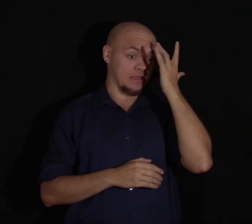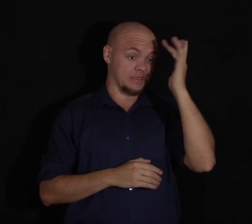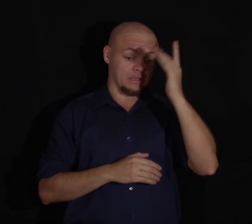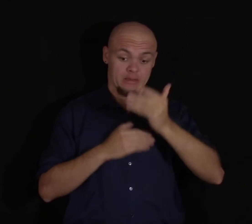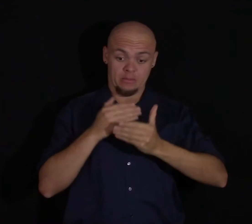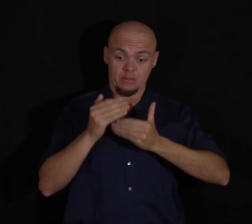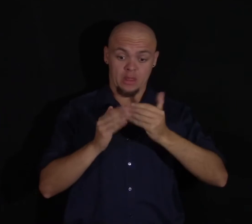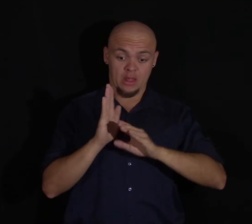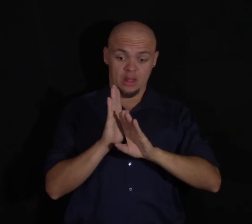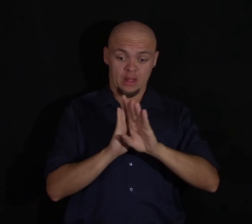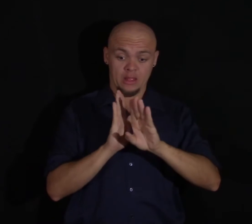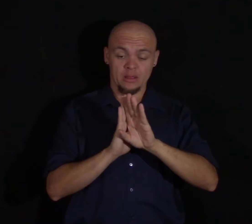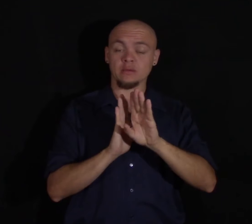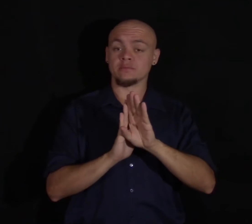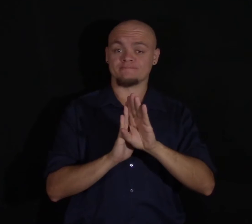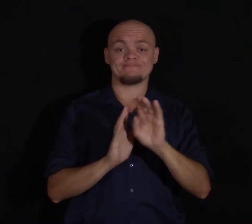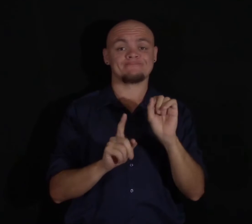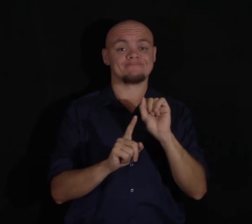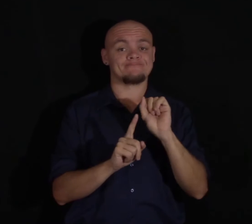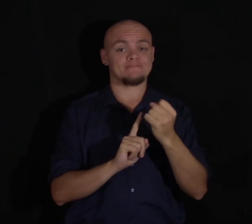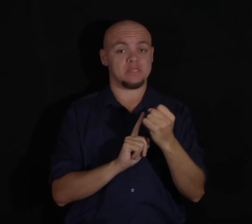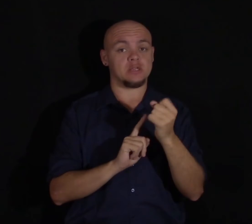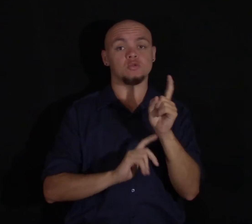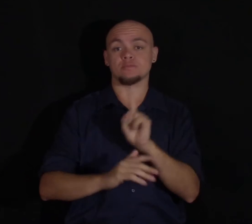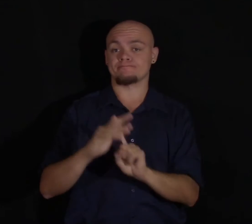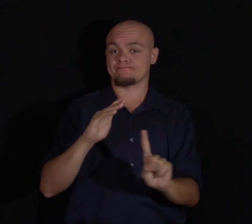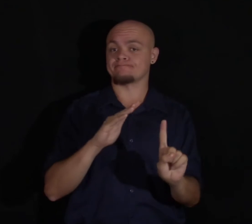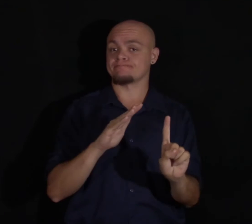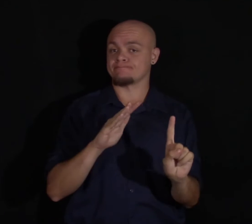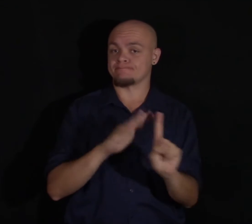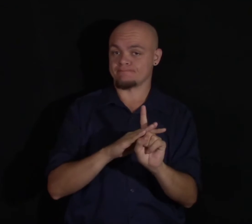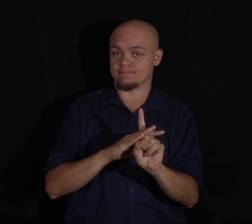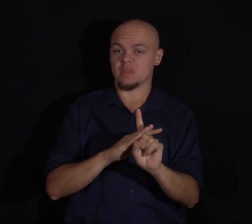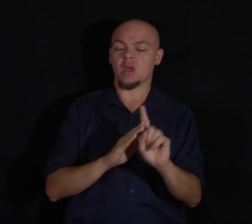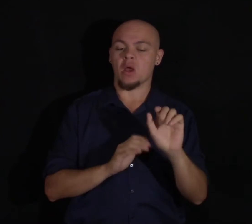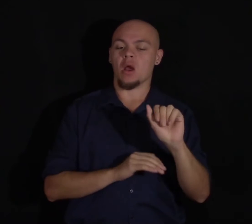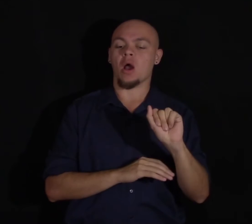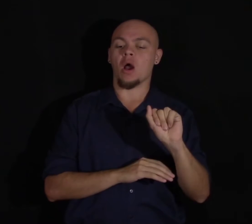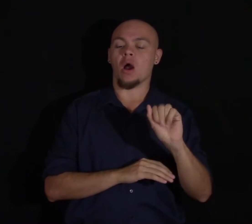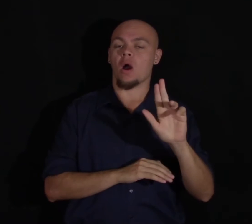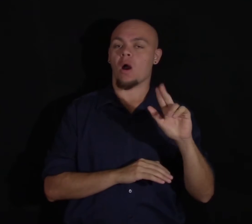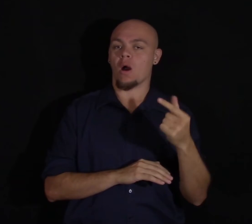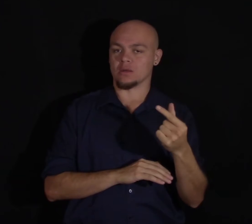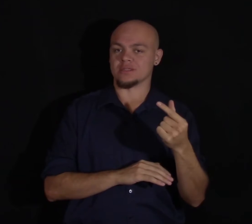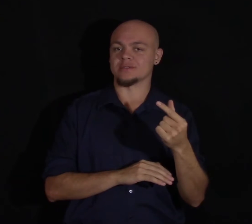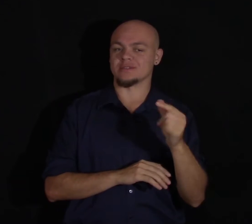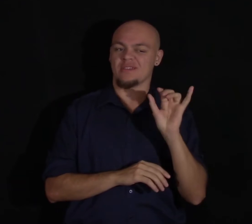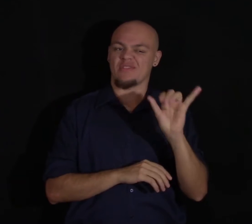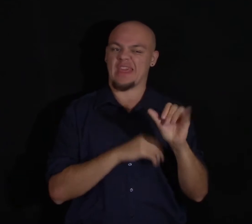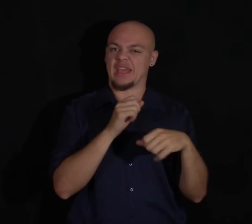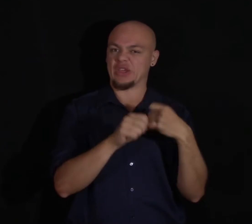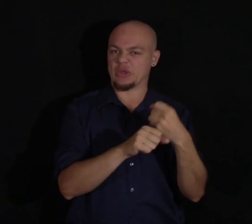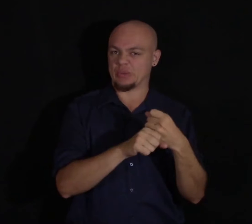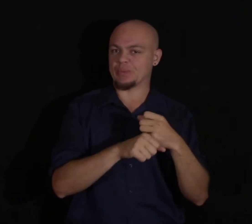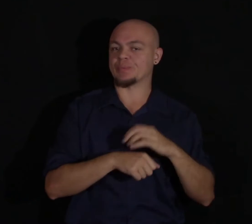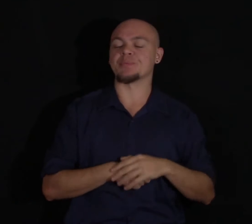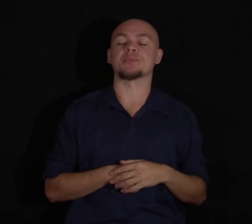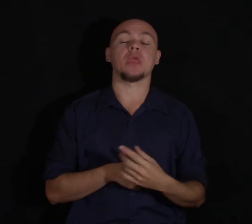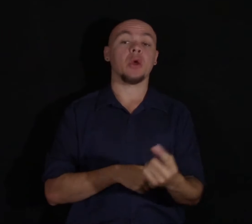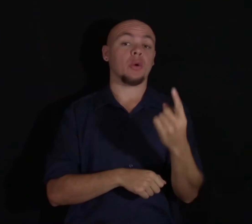not omit a circumstance which occurred in the beginning of the month of August of the same year. One night, during my